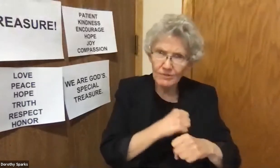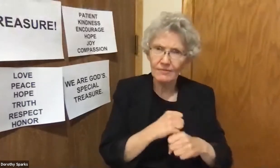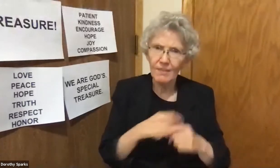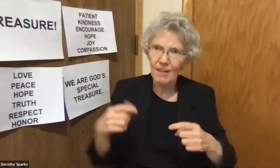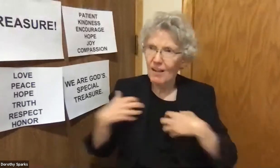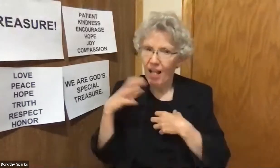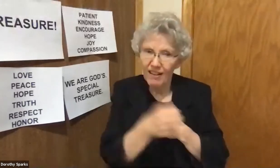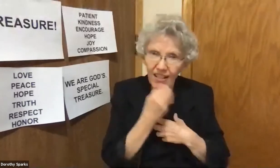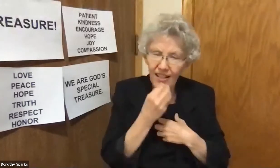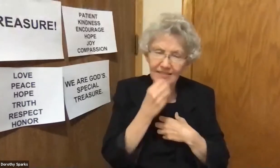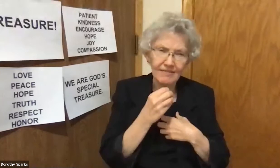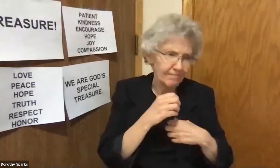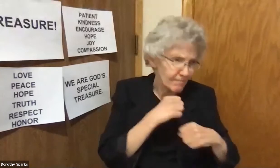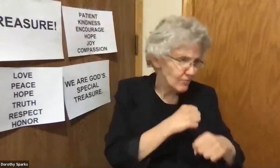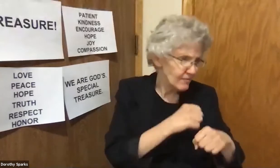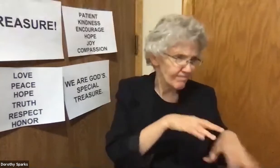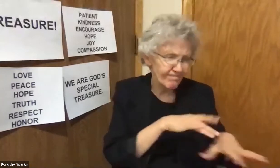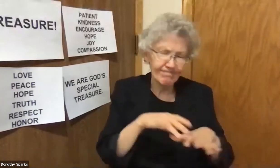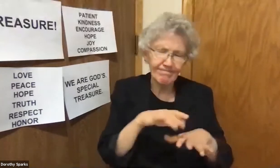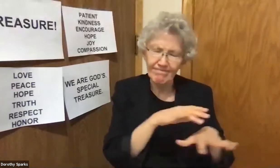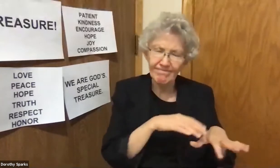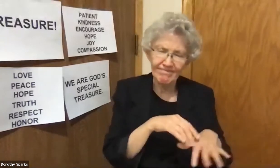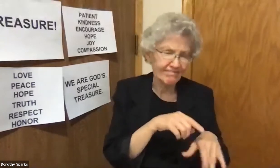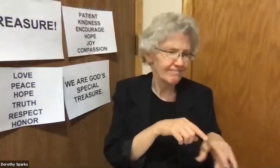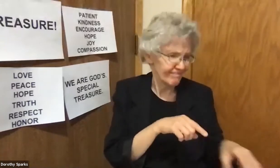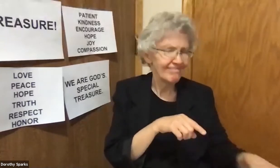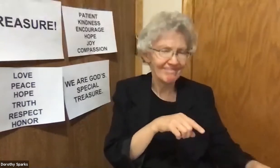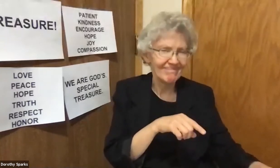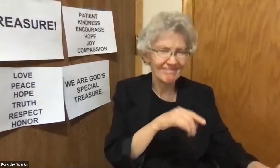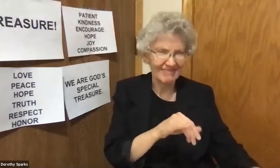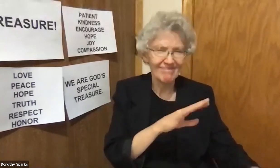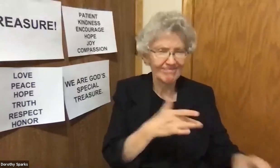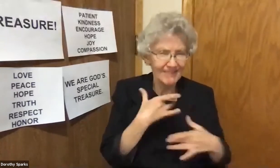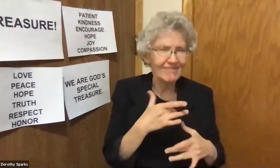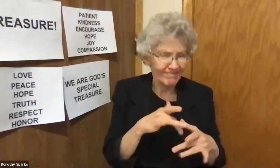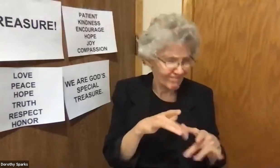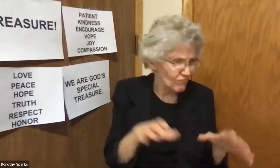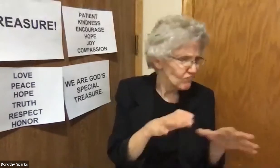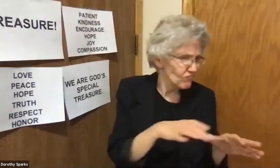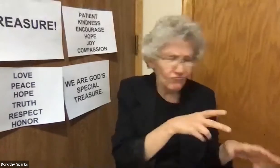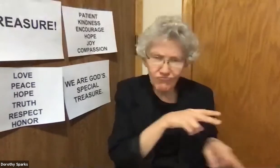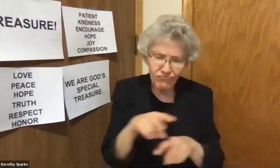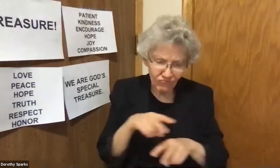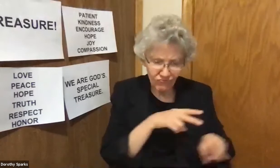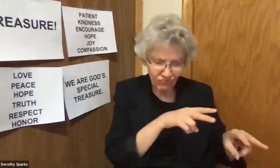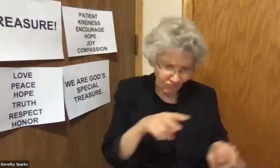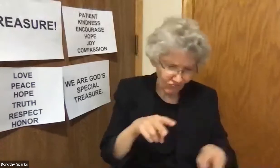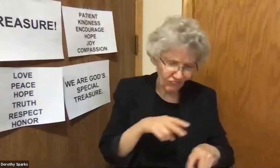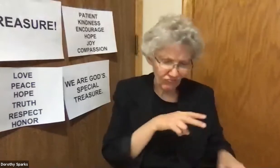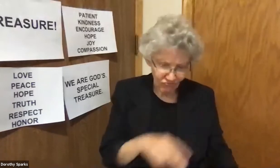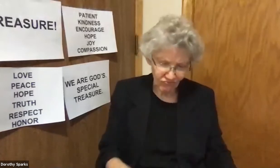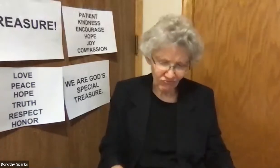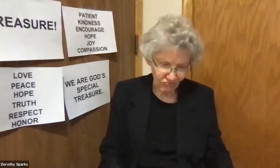garden? They show their concern and care by watering it, by protecting the plants